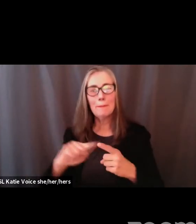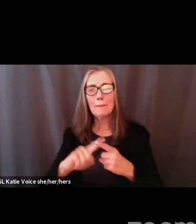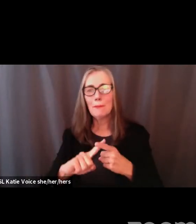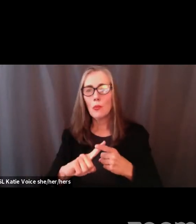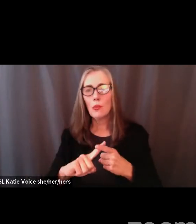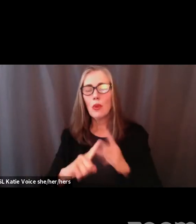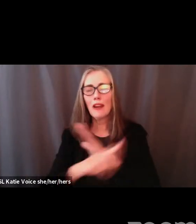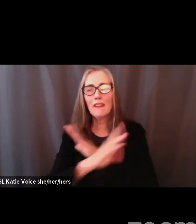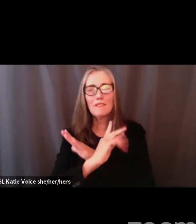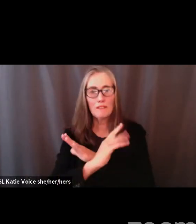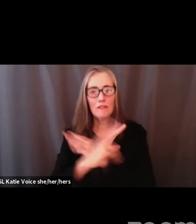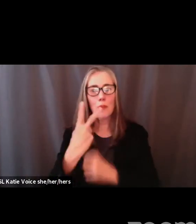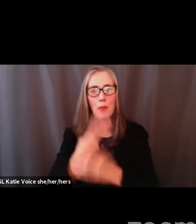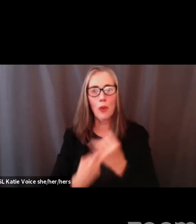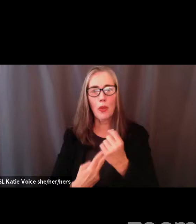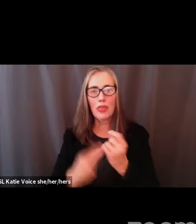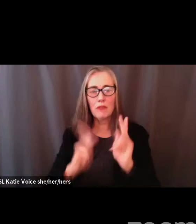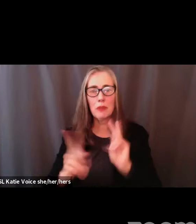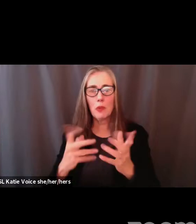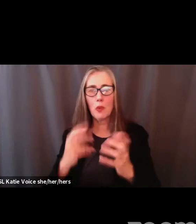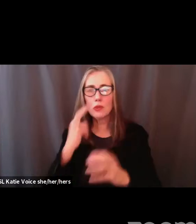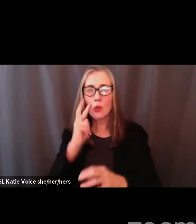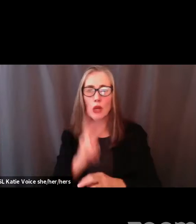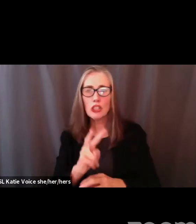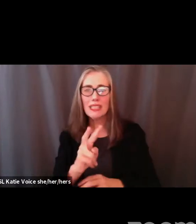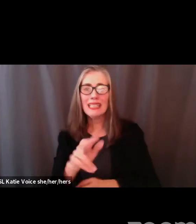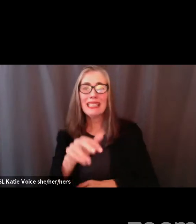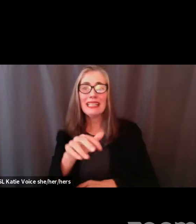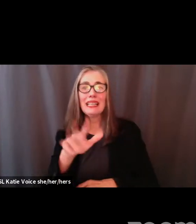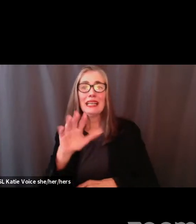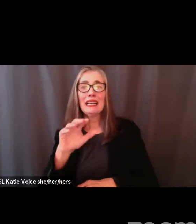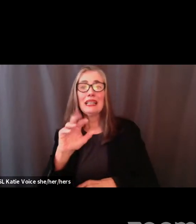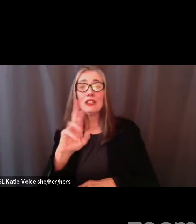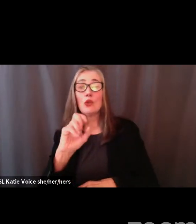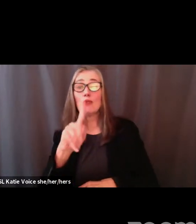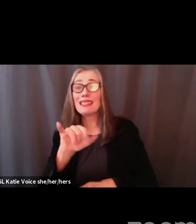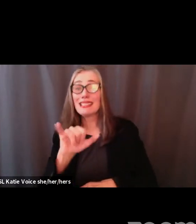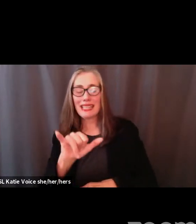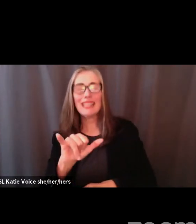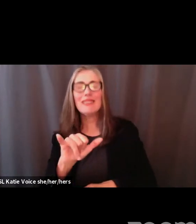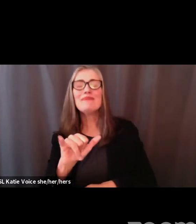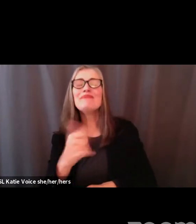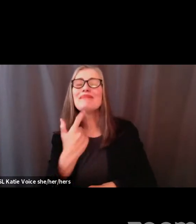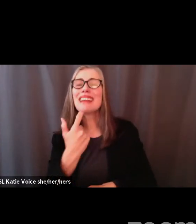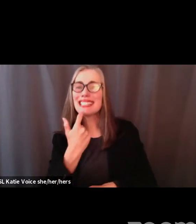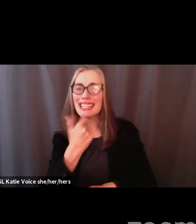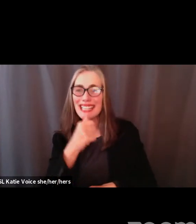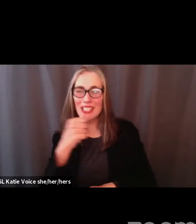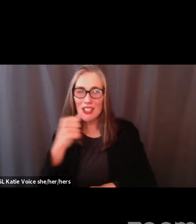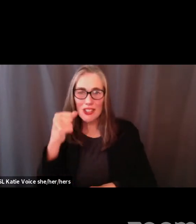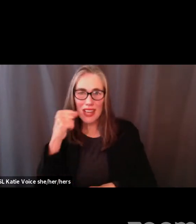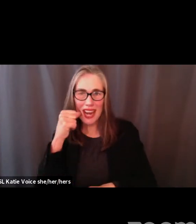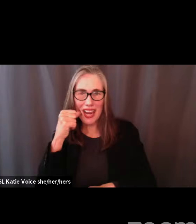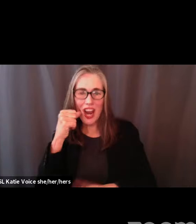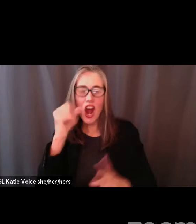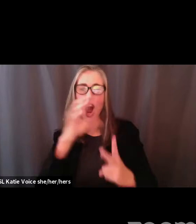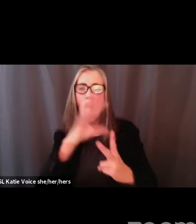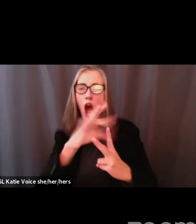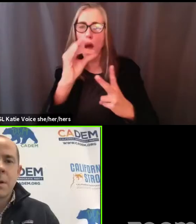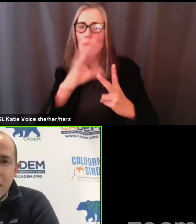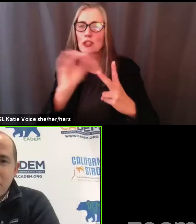point, as I mentioned yesterday, we are exploring alternative options